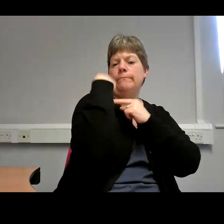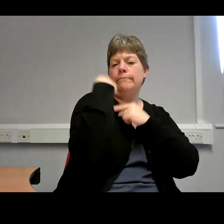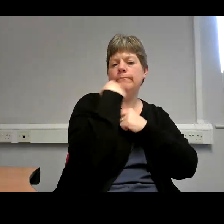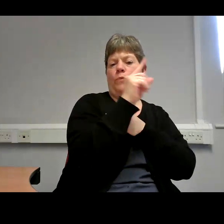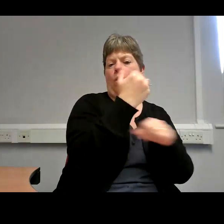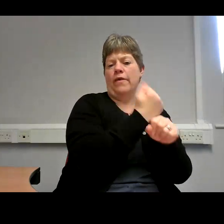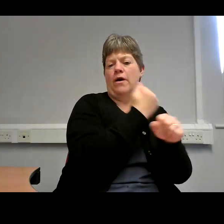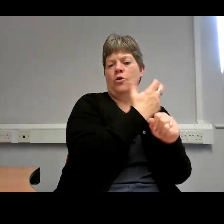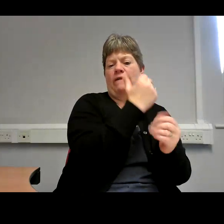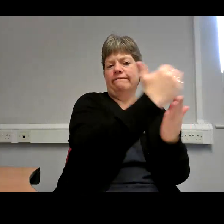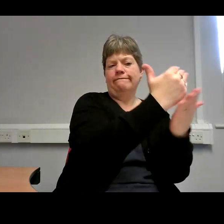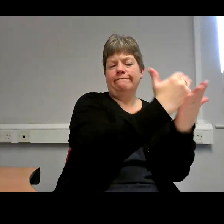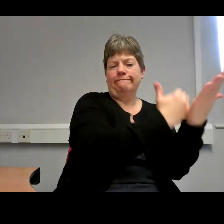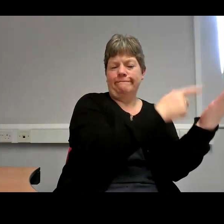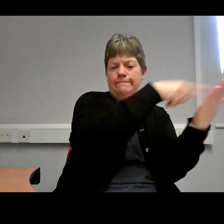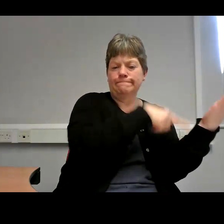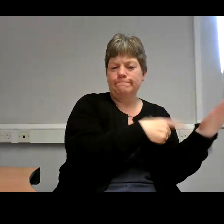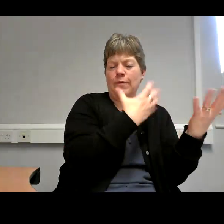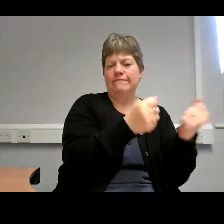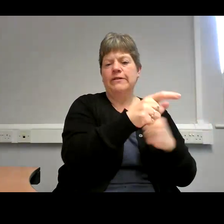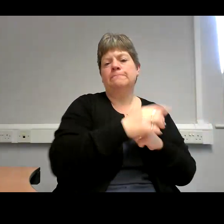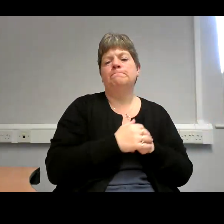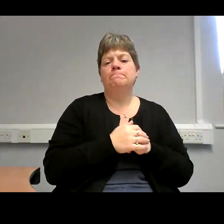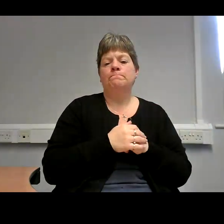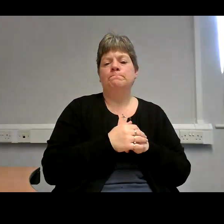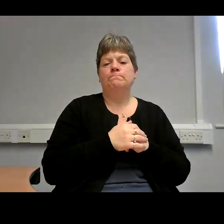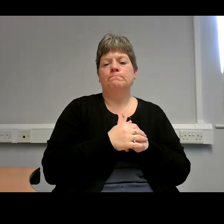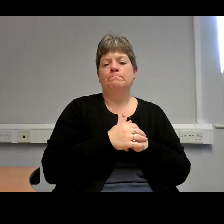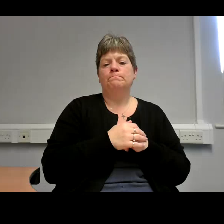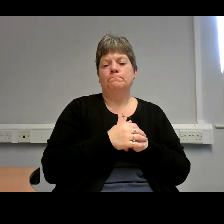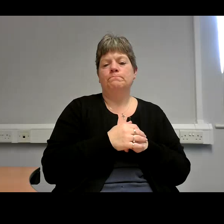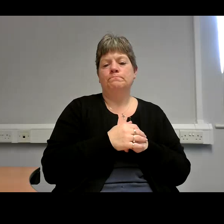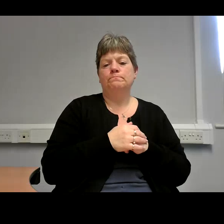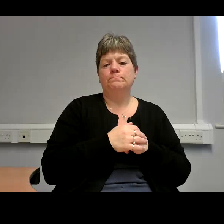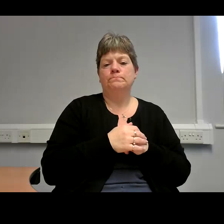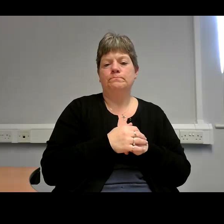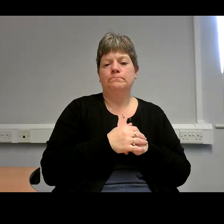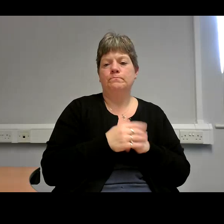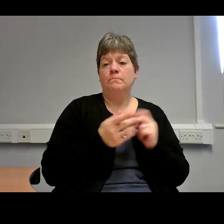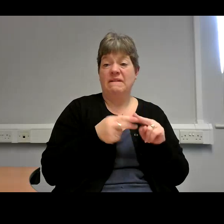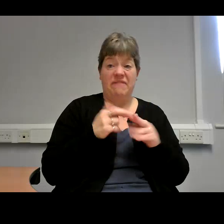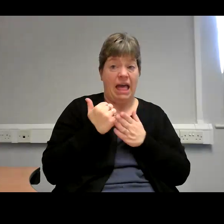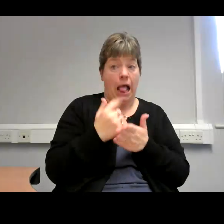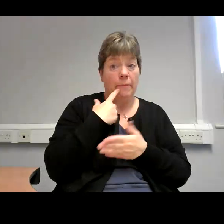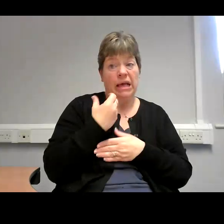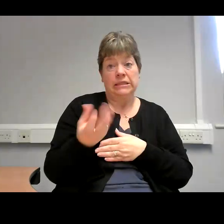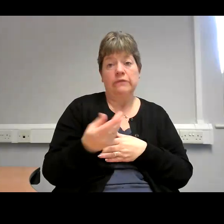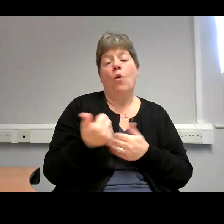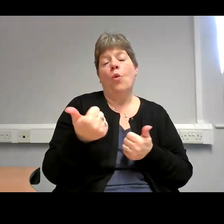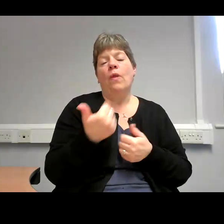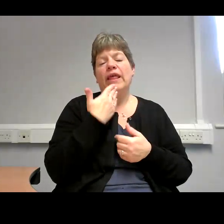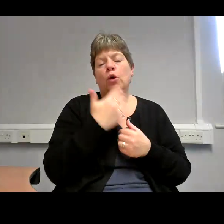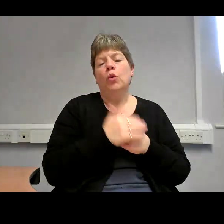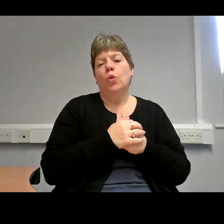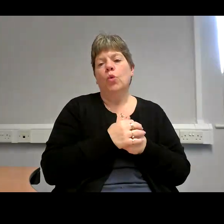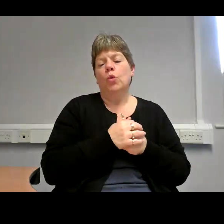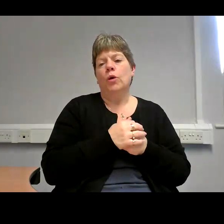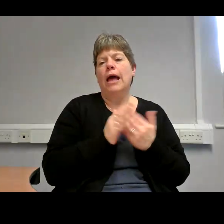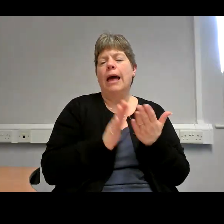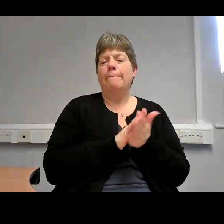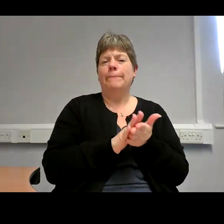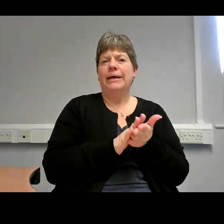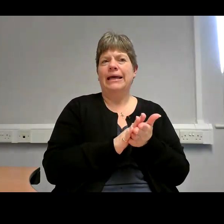do. And the detail is kind of in that specification, if that helps. Yes, well, that way there's